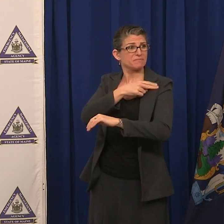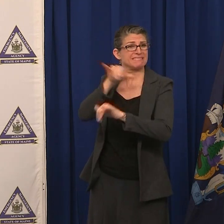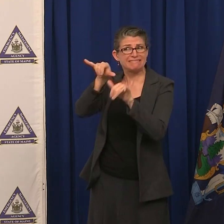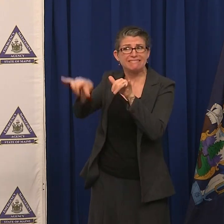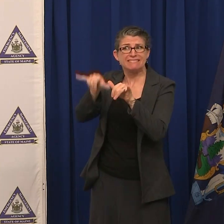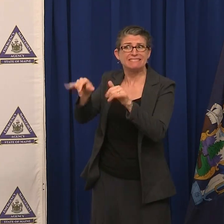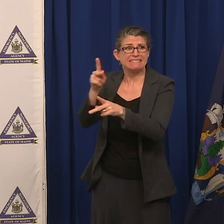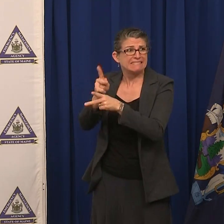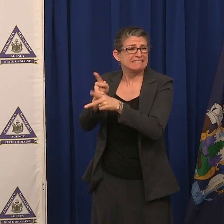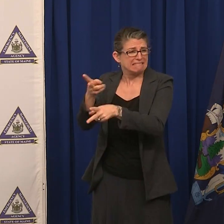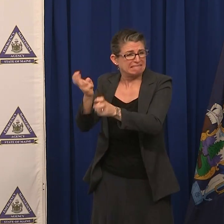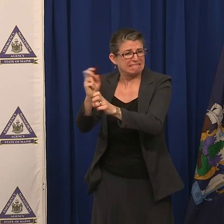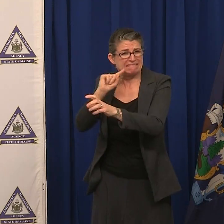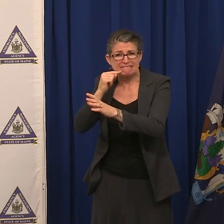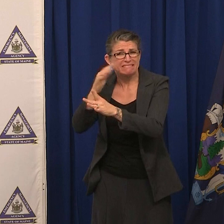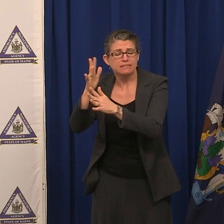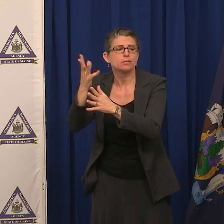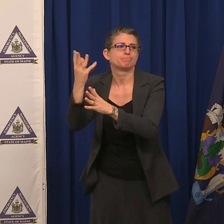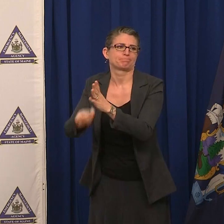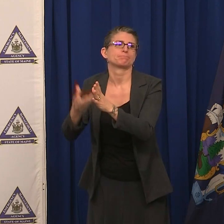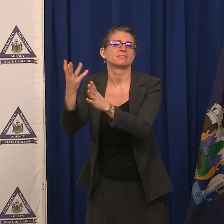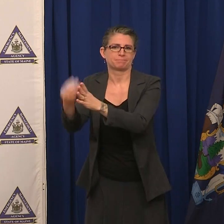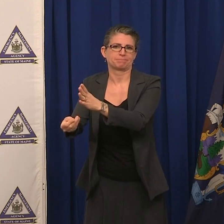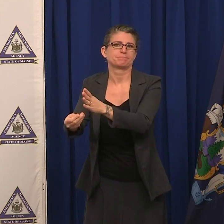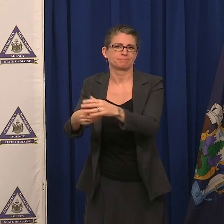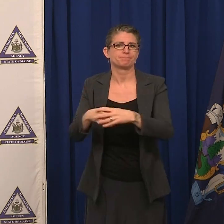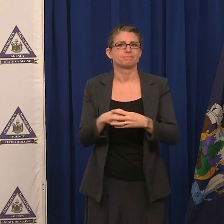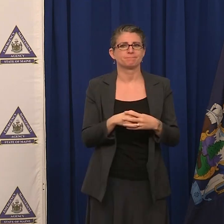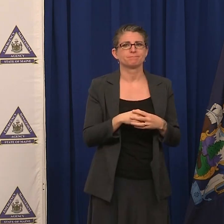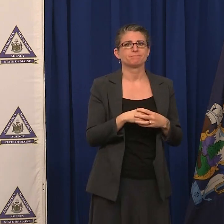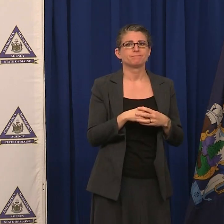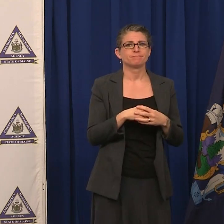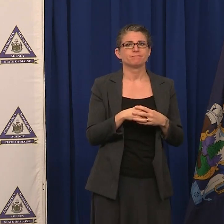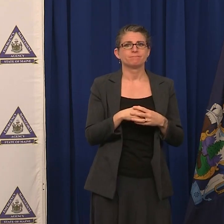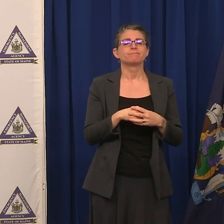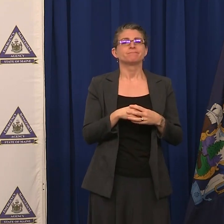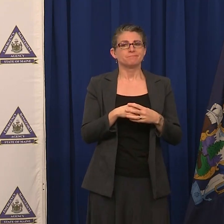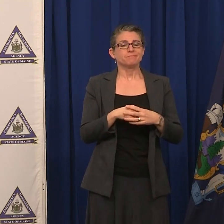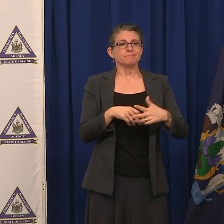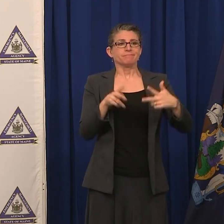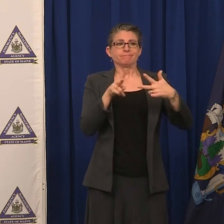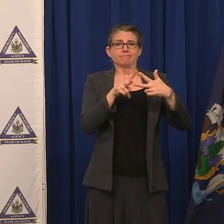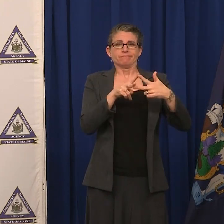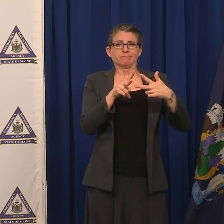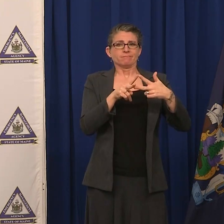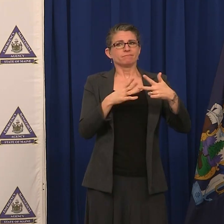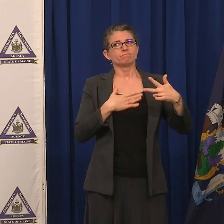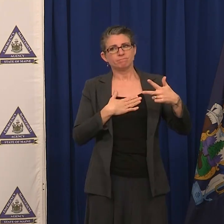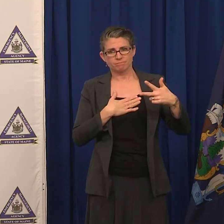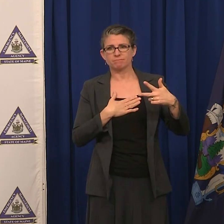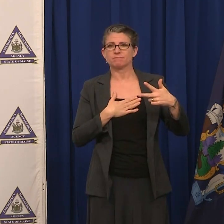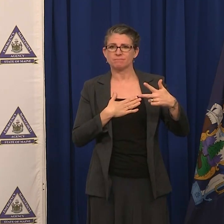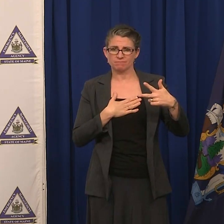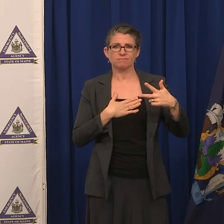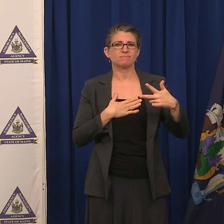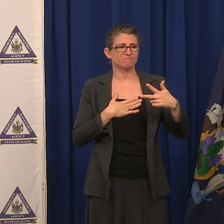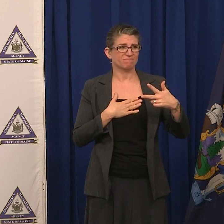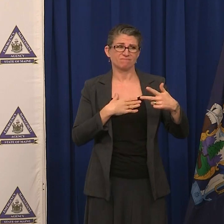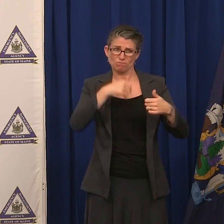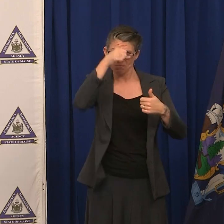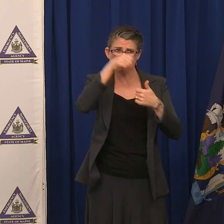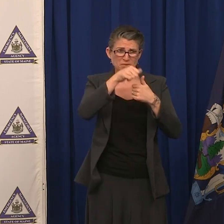The passing of these two individuals is a reminder for all of us that every case